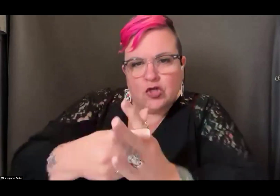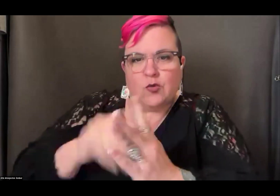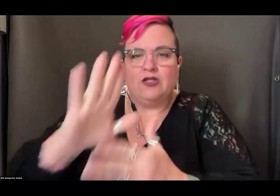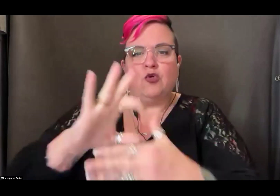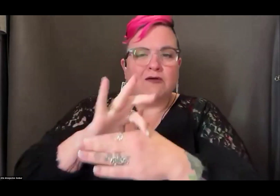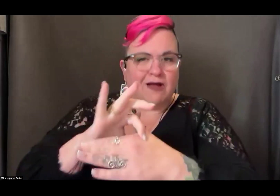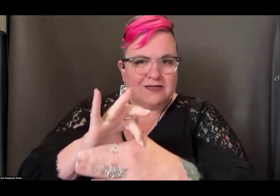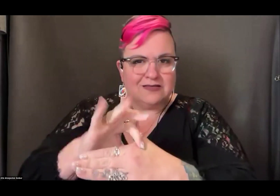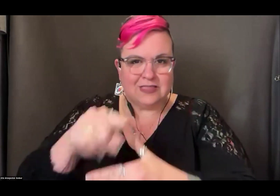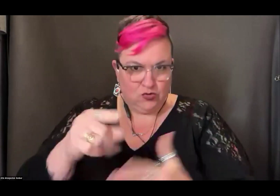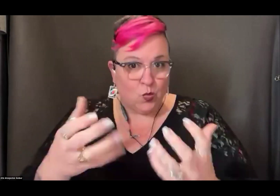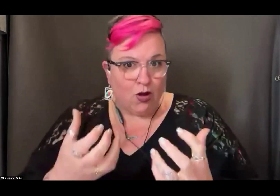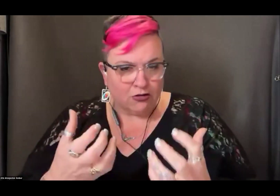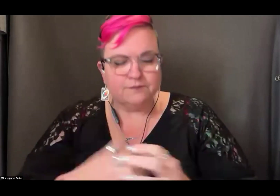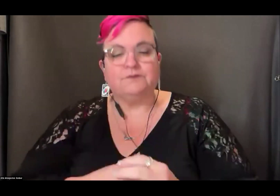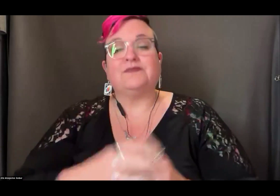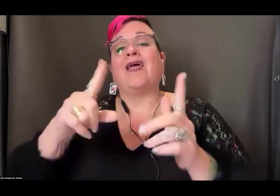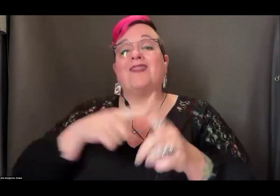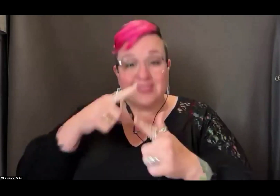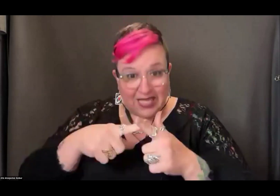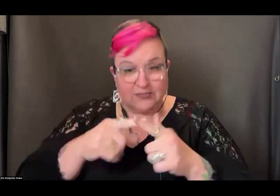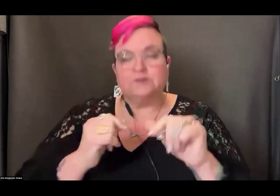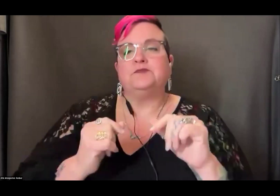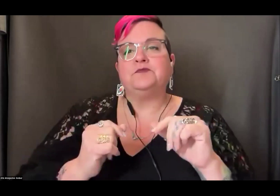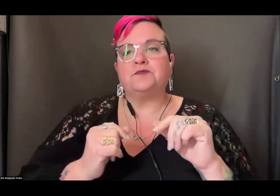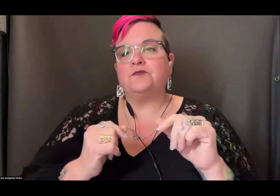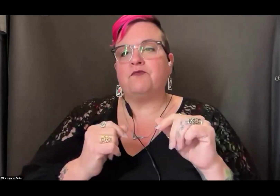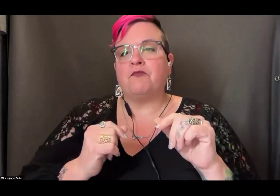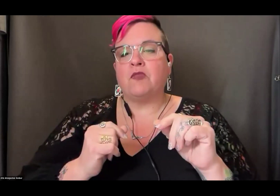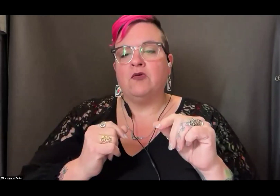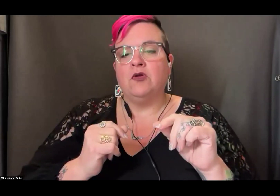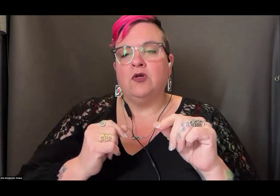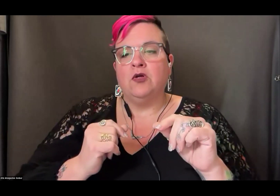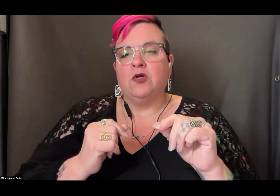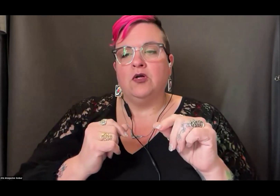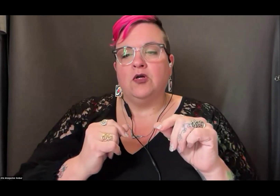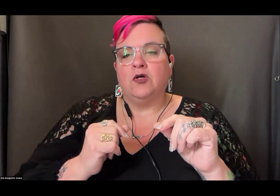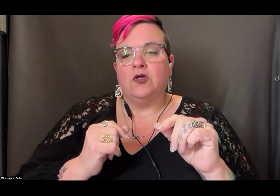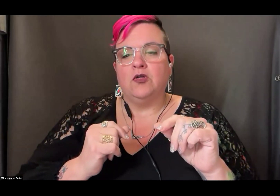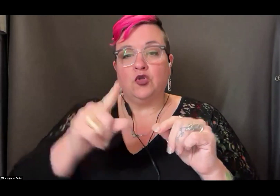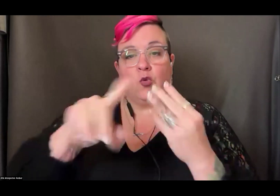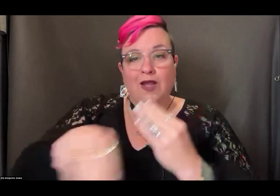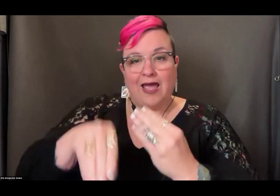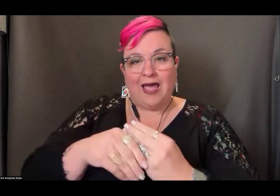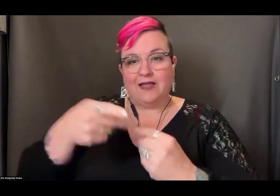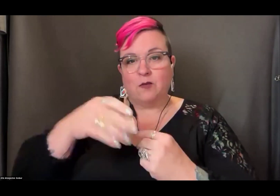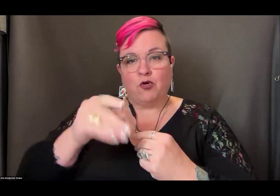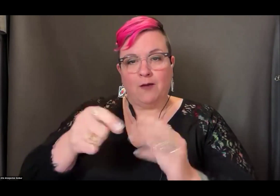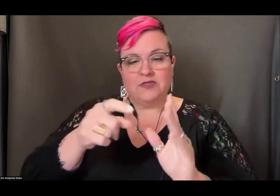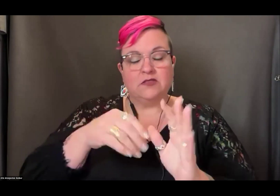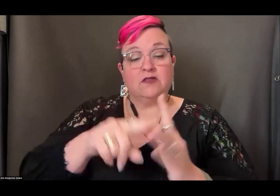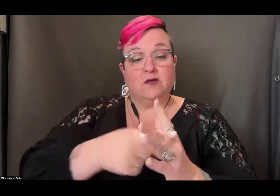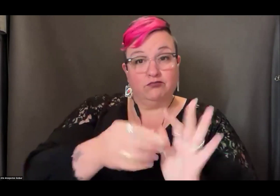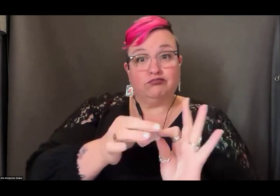that you want. And then um, you would add in the prompt with the